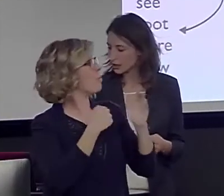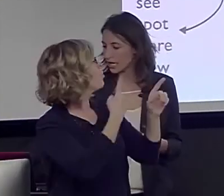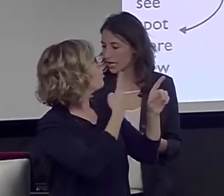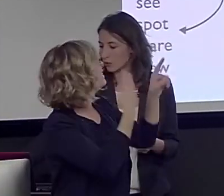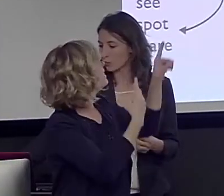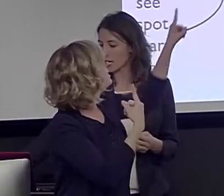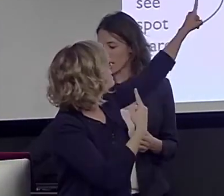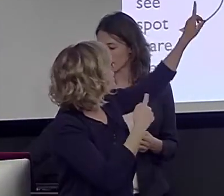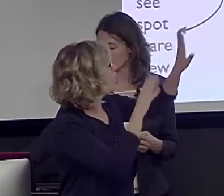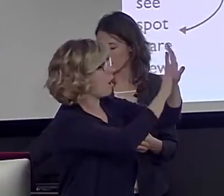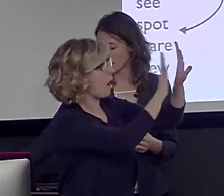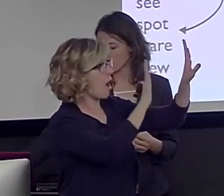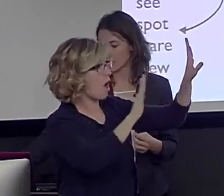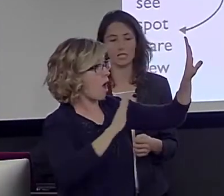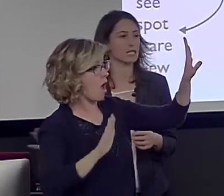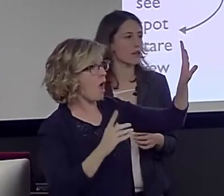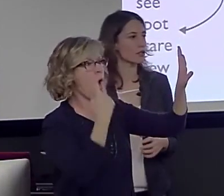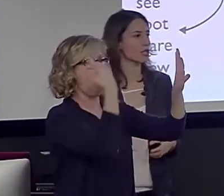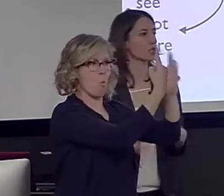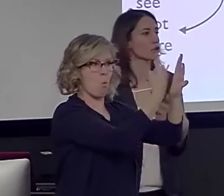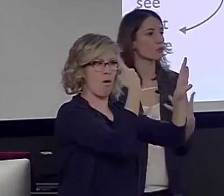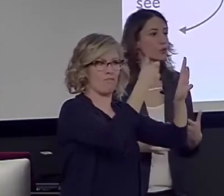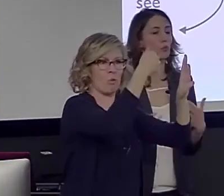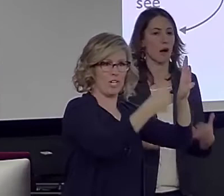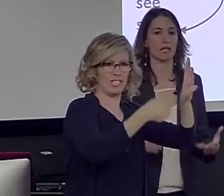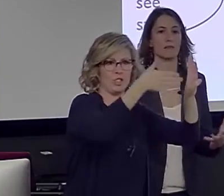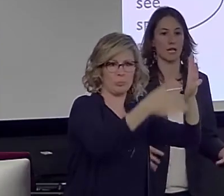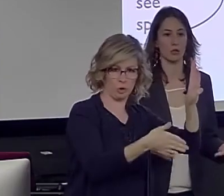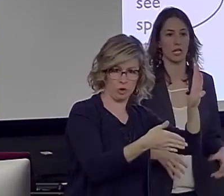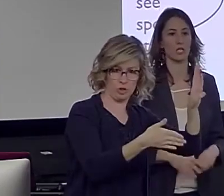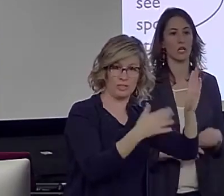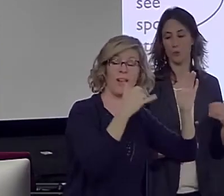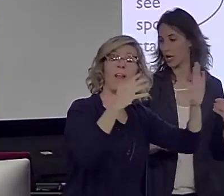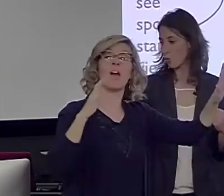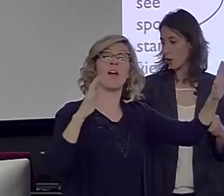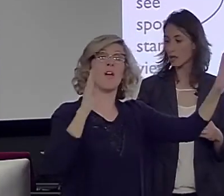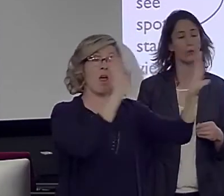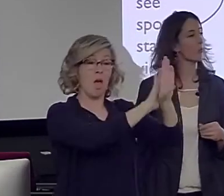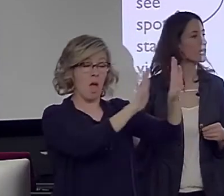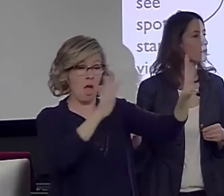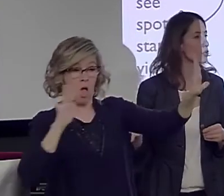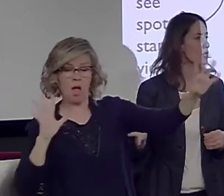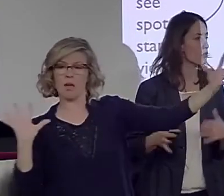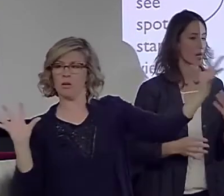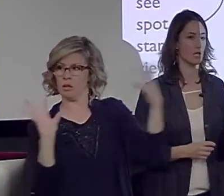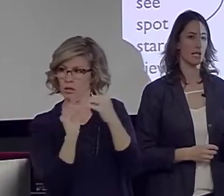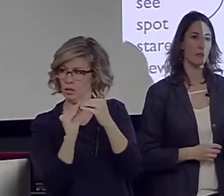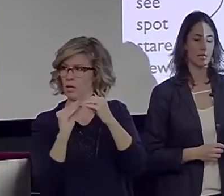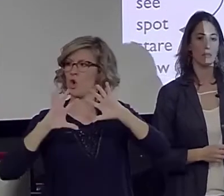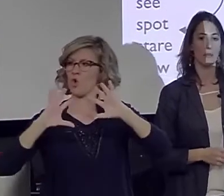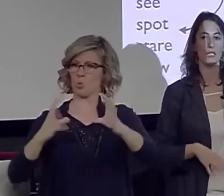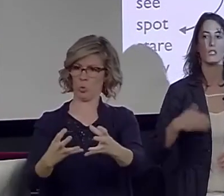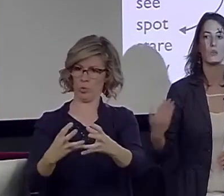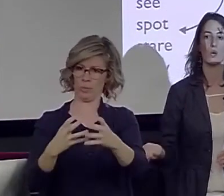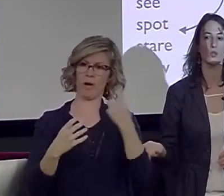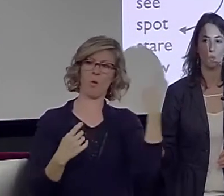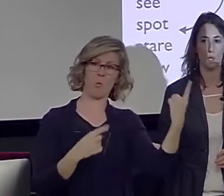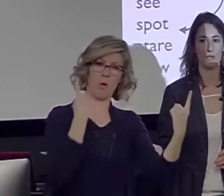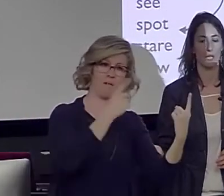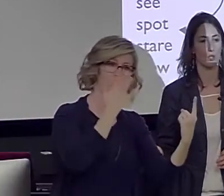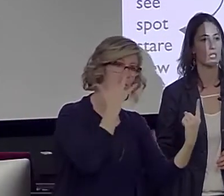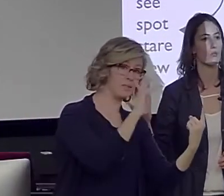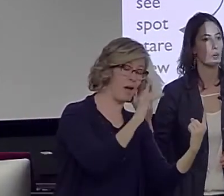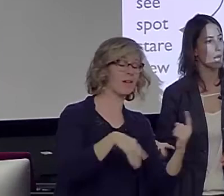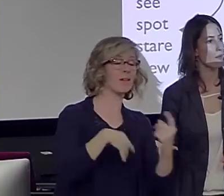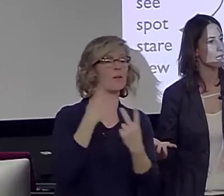person. And then we average the matrices together to get a group-wise matrix. We get one group-wise matrix for our sighted participants and one